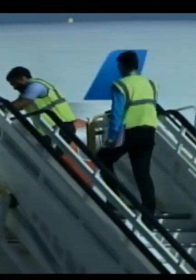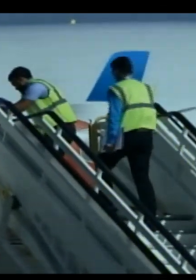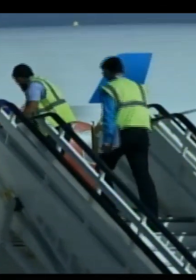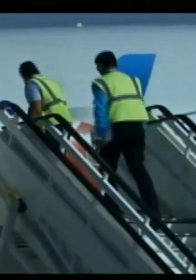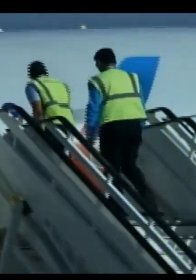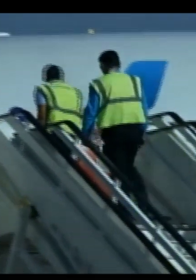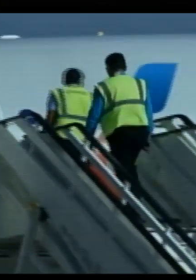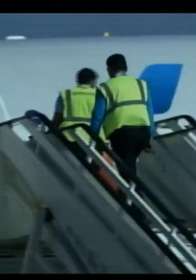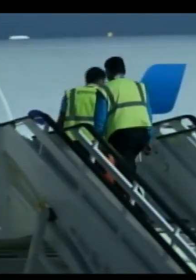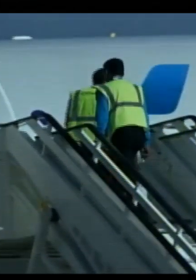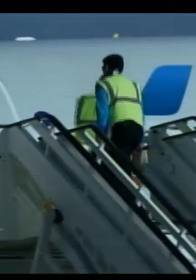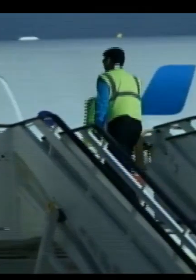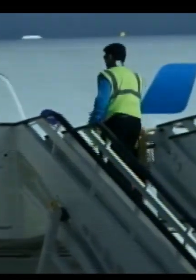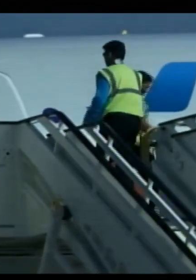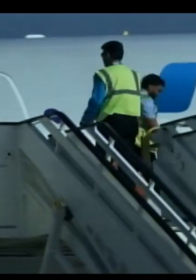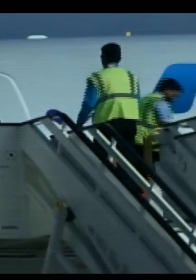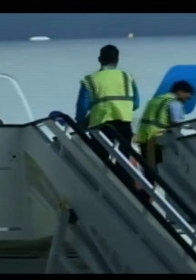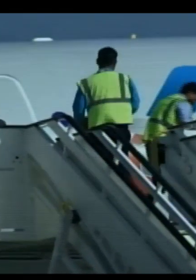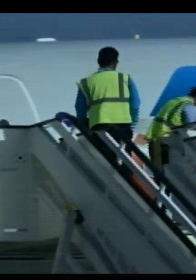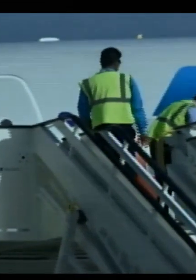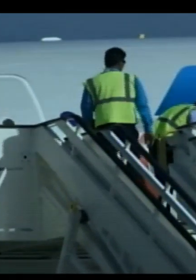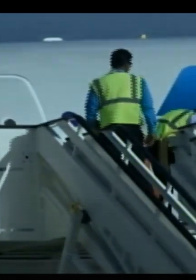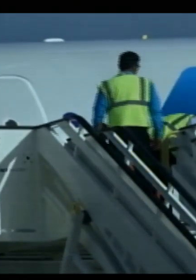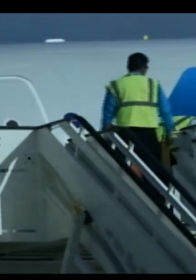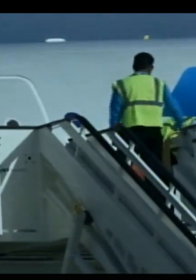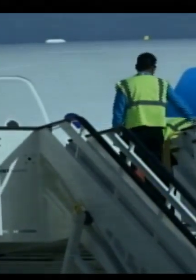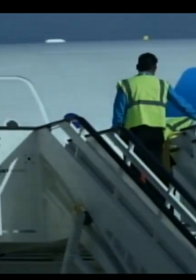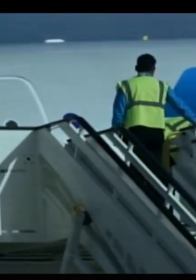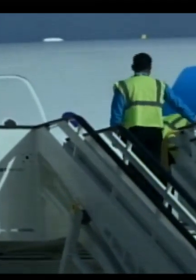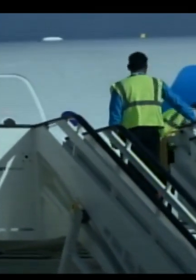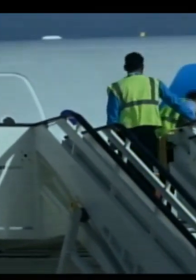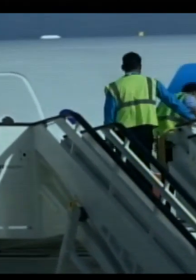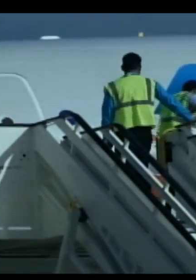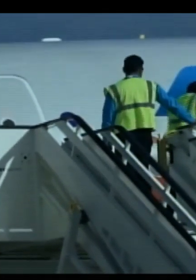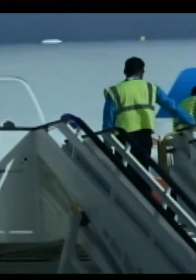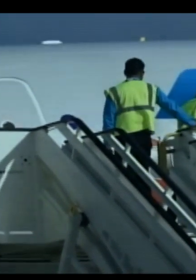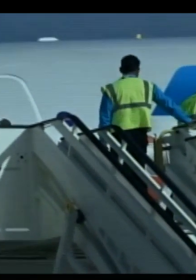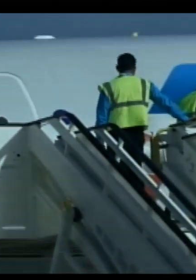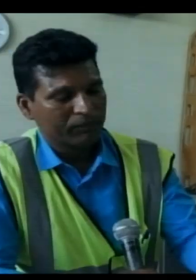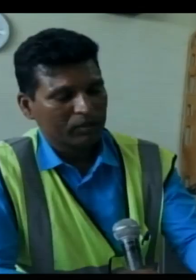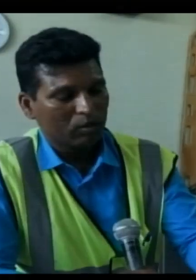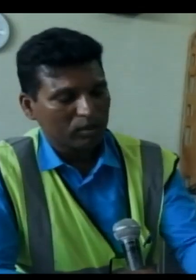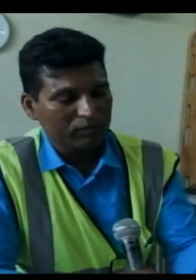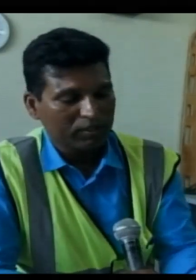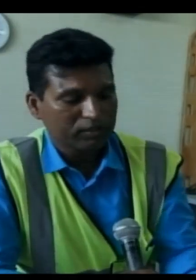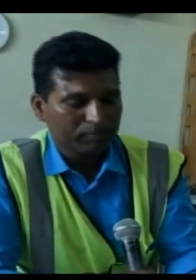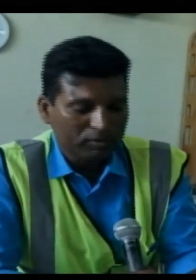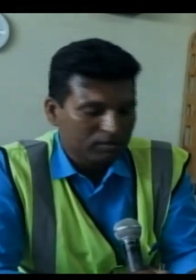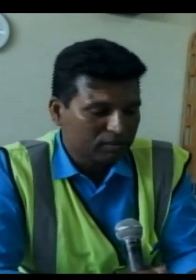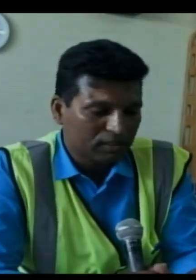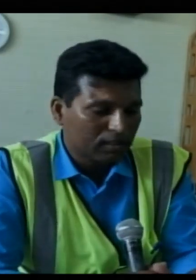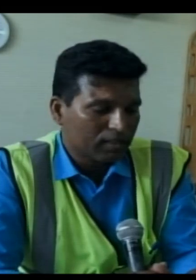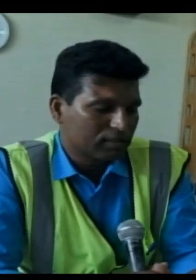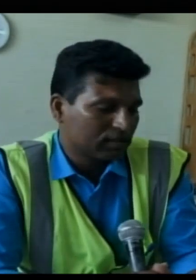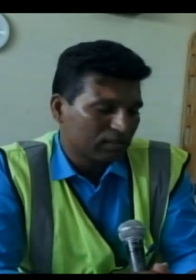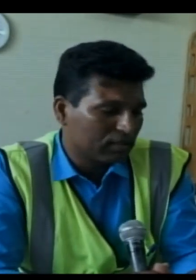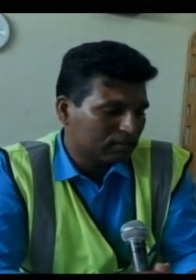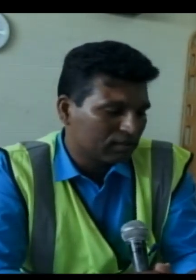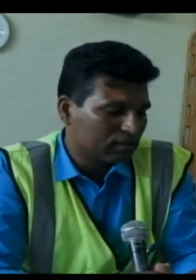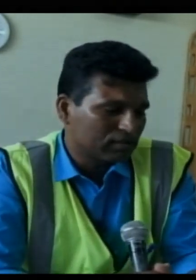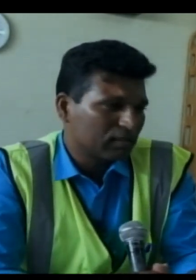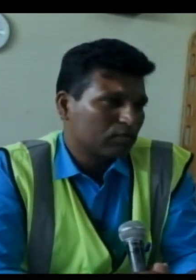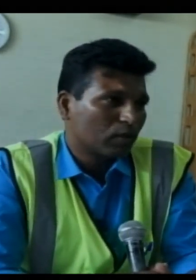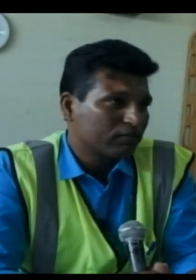prior discussions with the pilot through the airline to determine the best course of action. Now, if there is a person sitting, let's